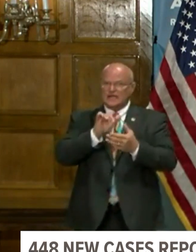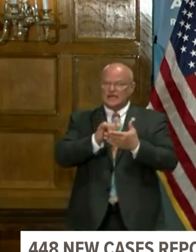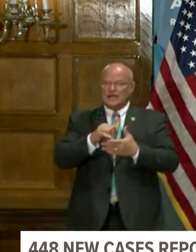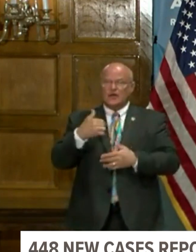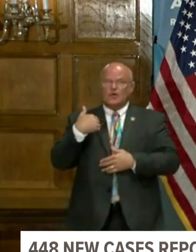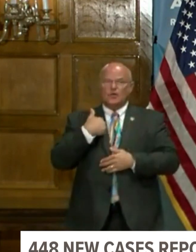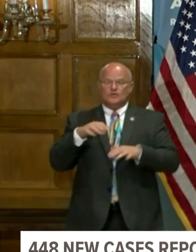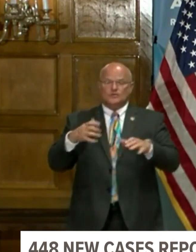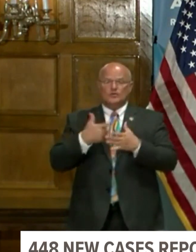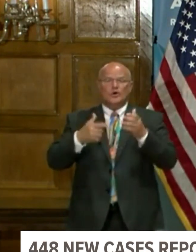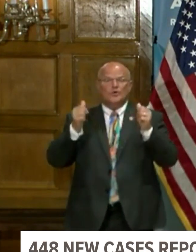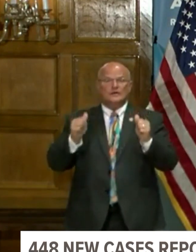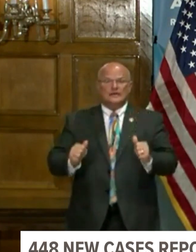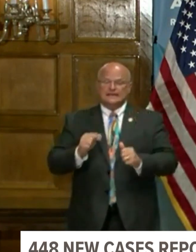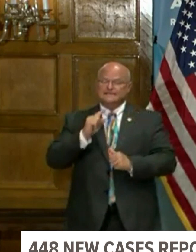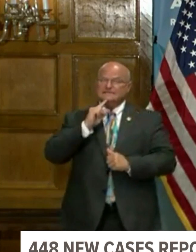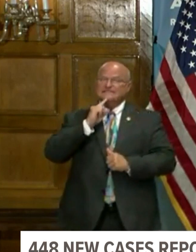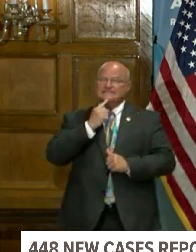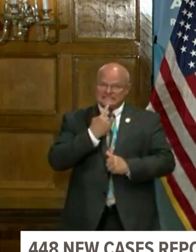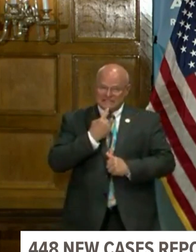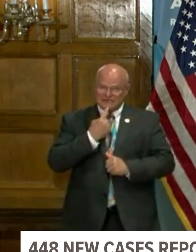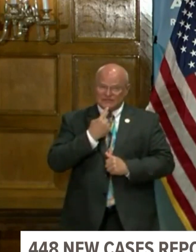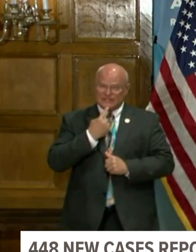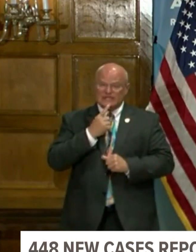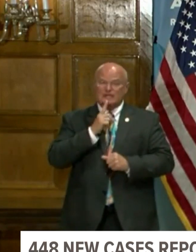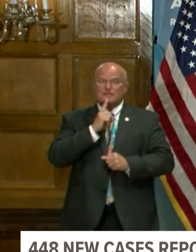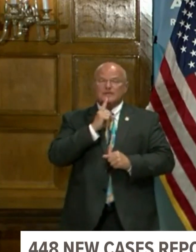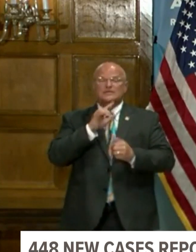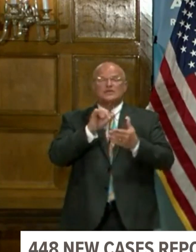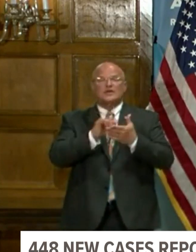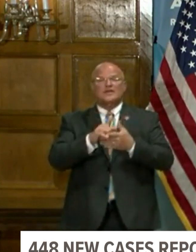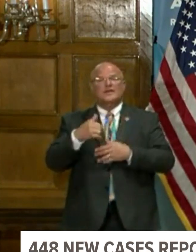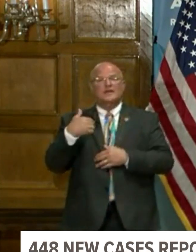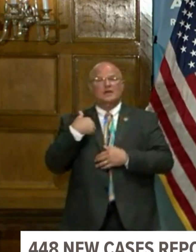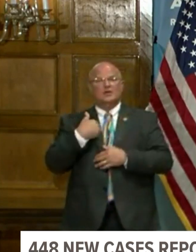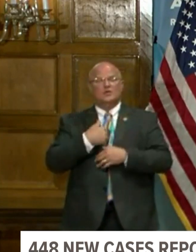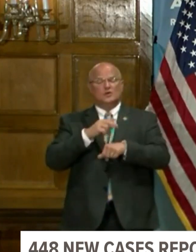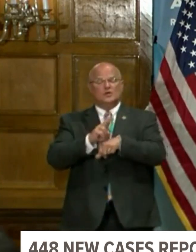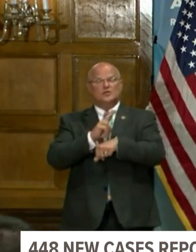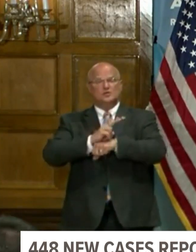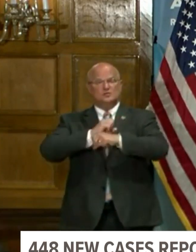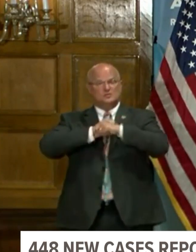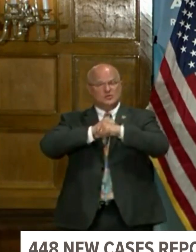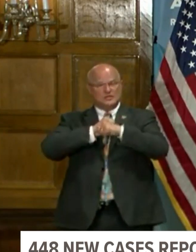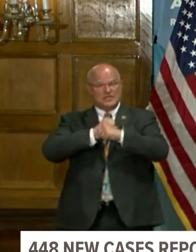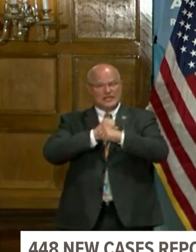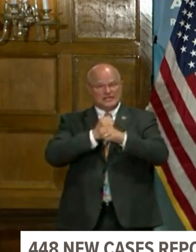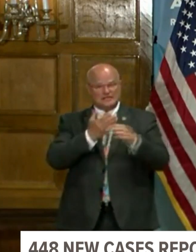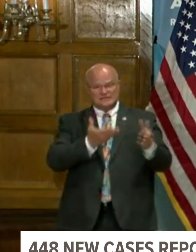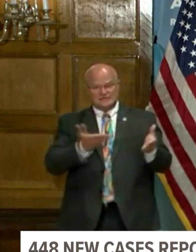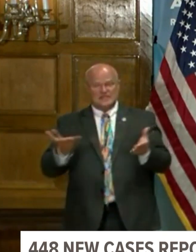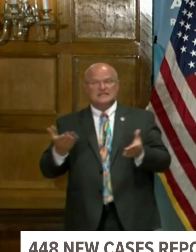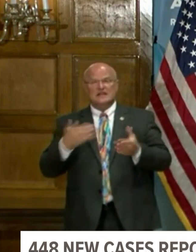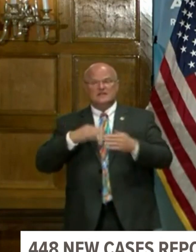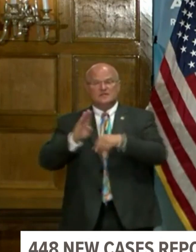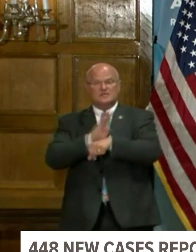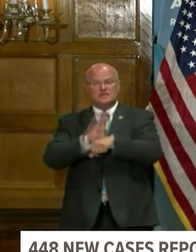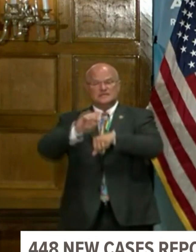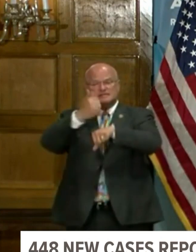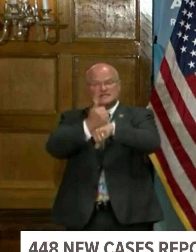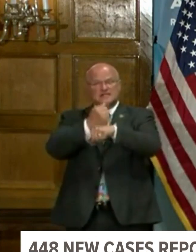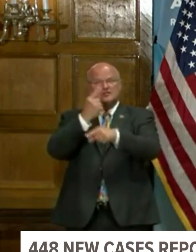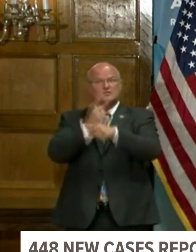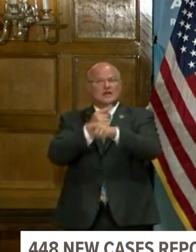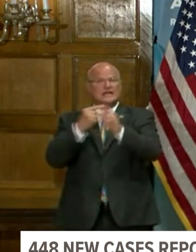we do what we can to take it seriously, to make sure that we use the protective measures, and for businesses to set the